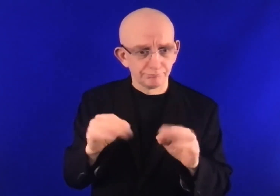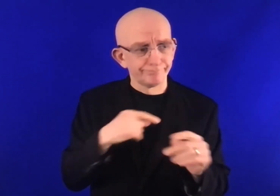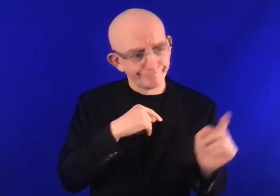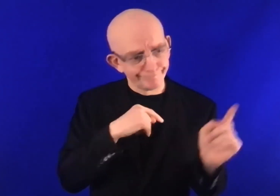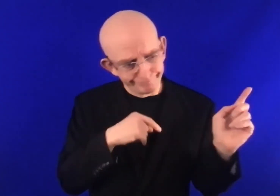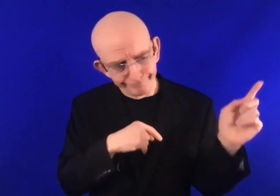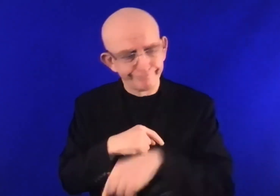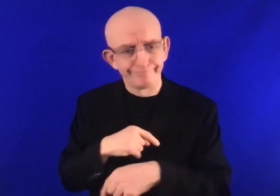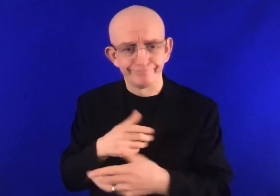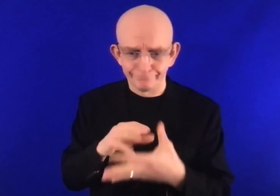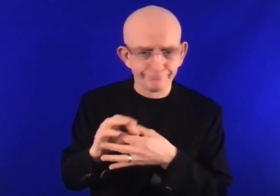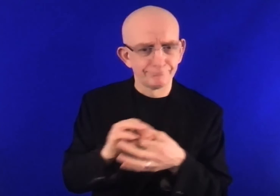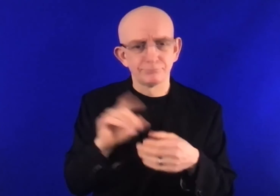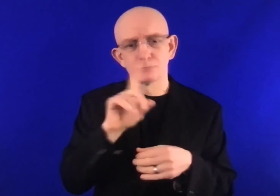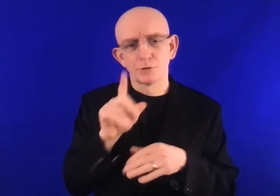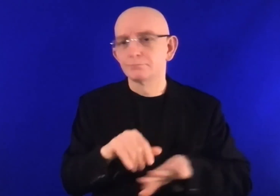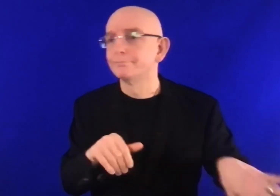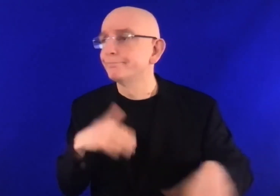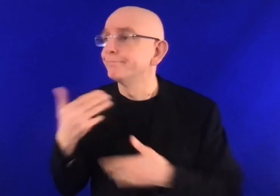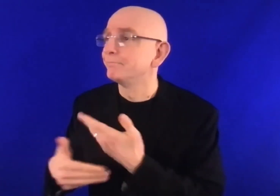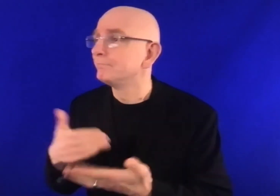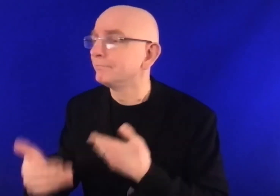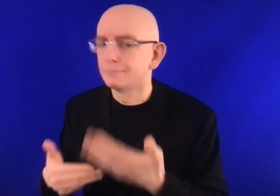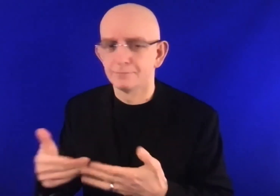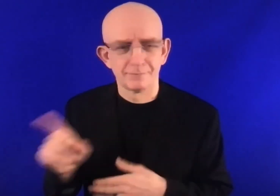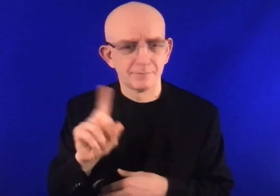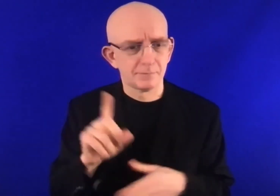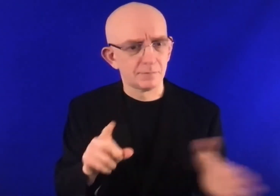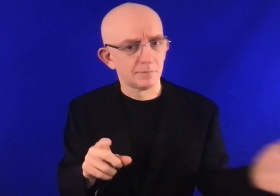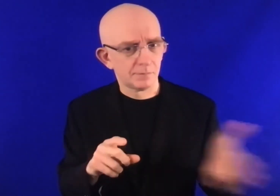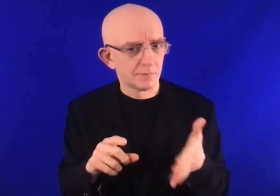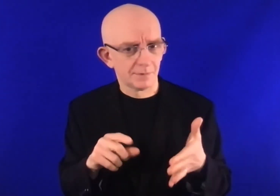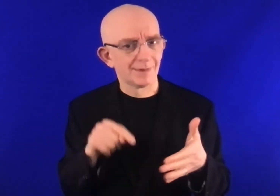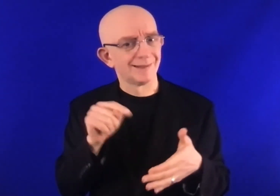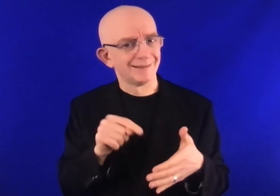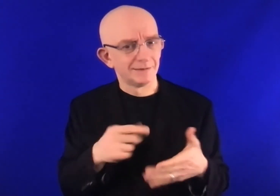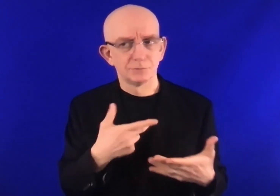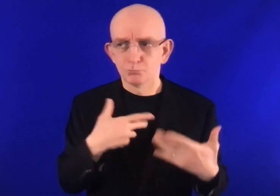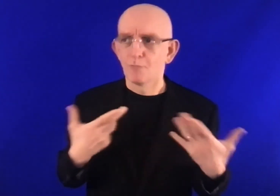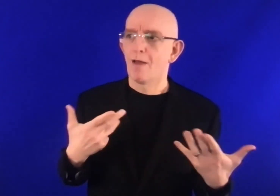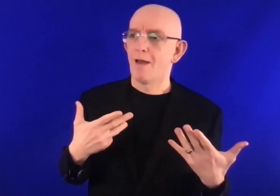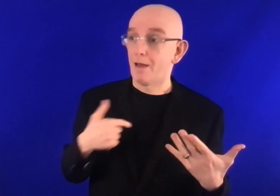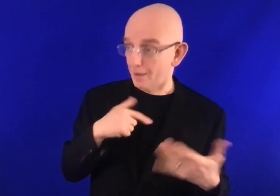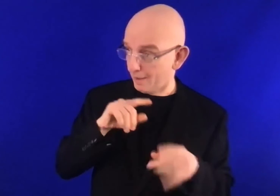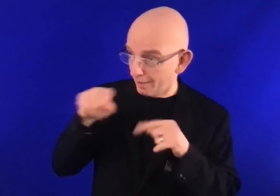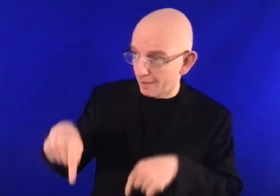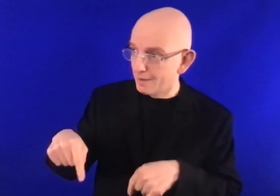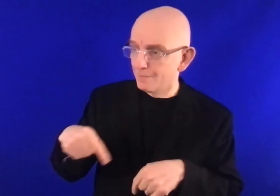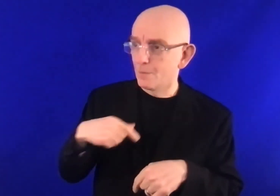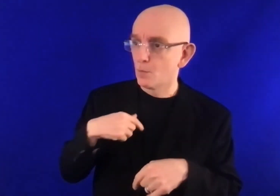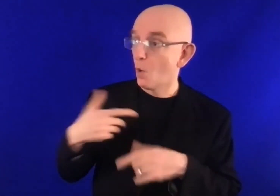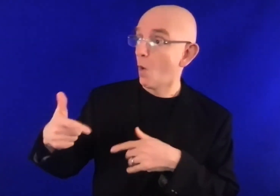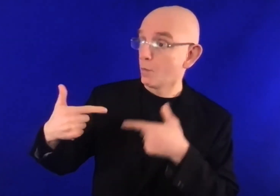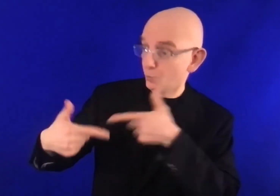to feel that we are free in the community and we can participate like other people, and we see ourselves like